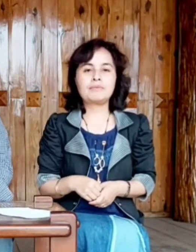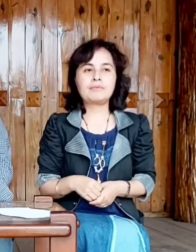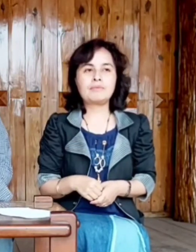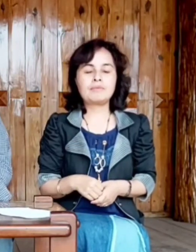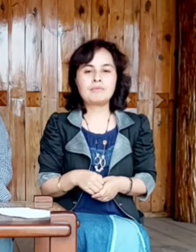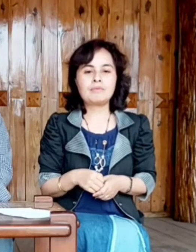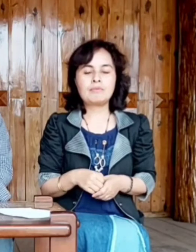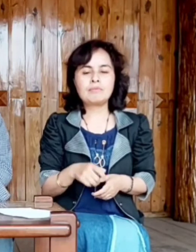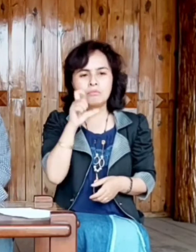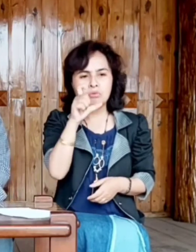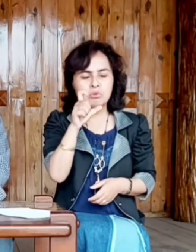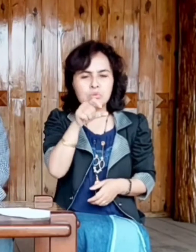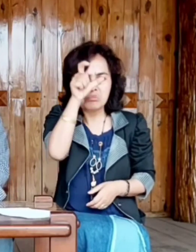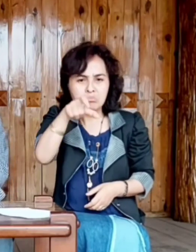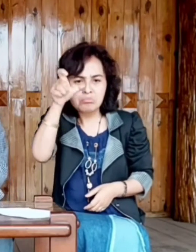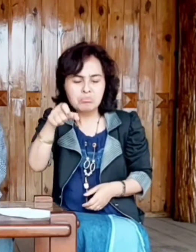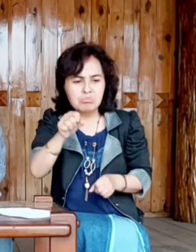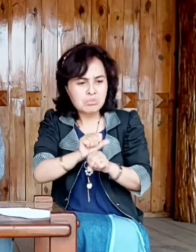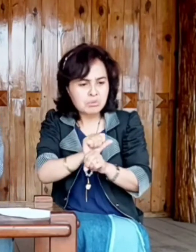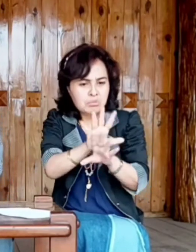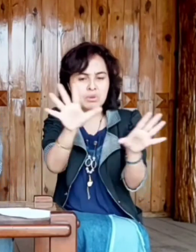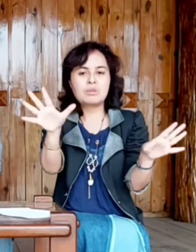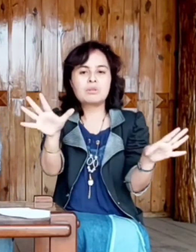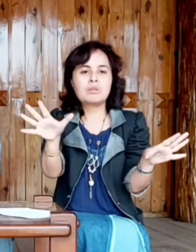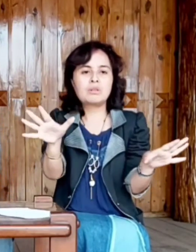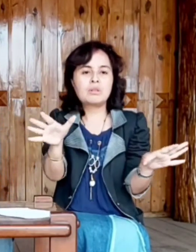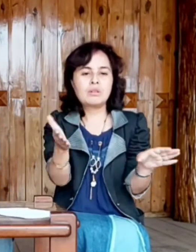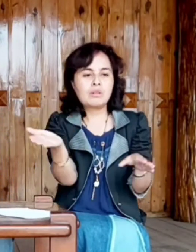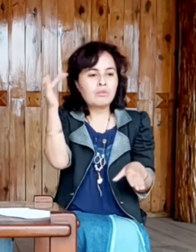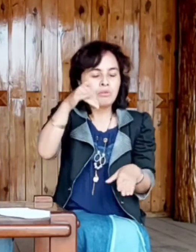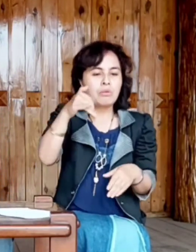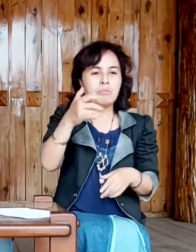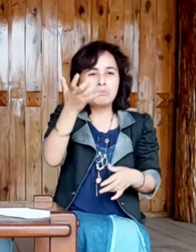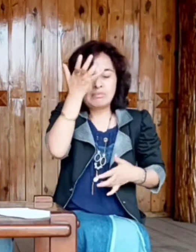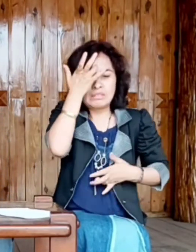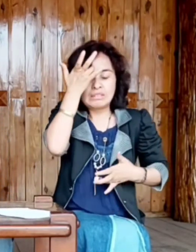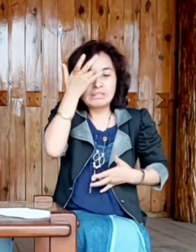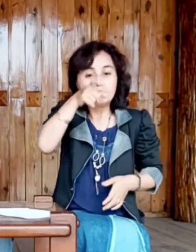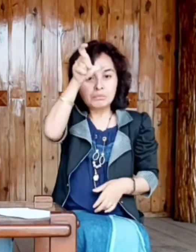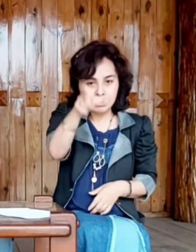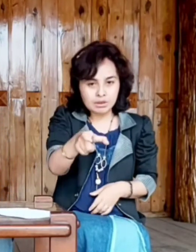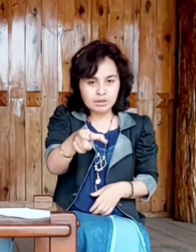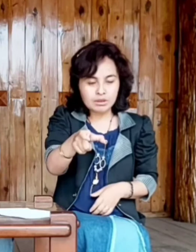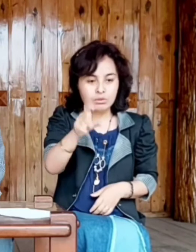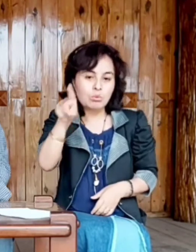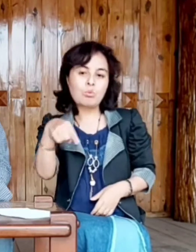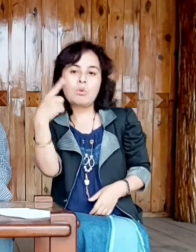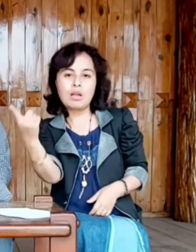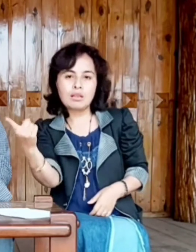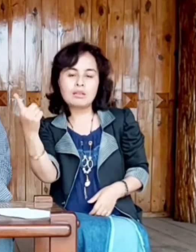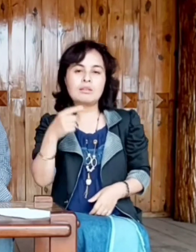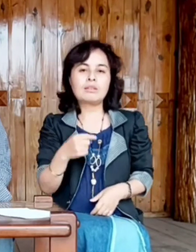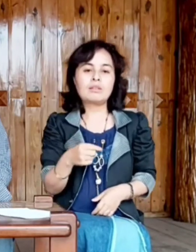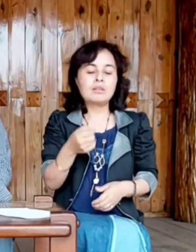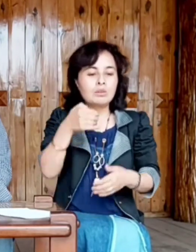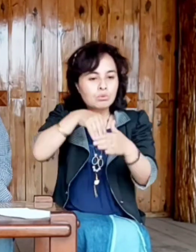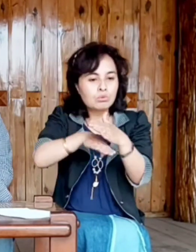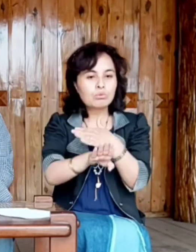most commonly spreads from infected person to others